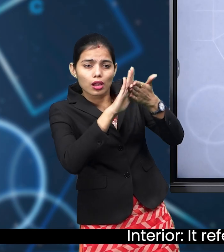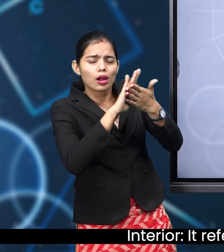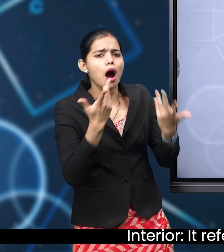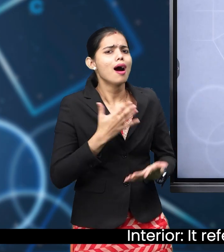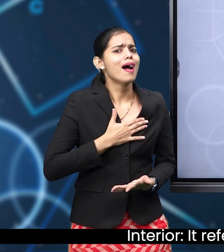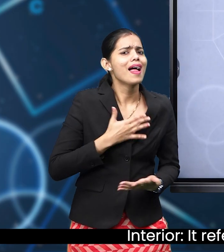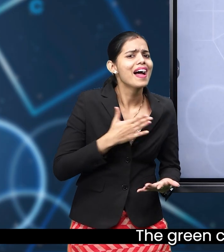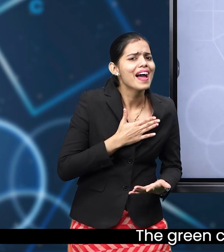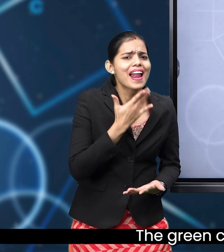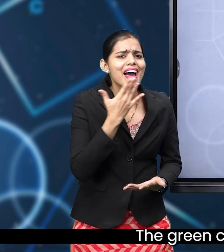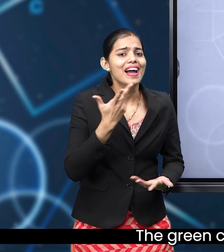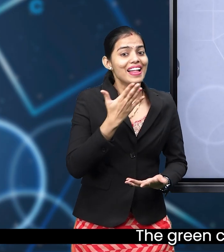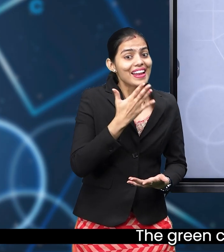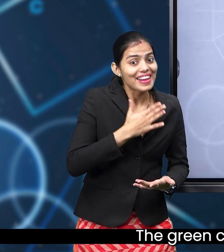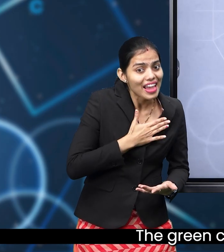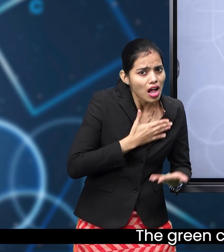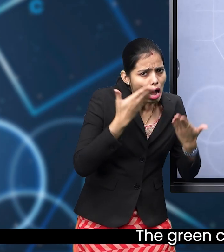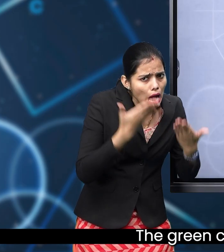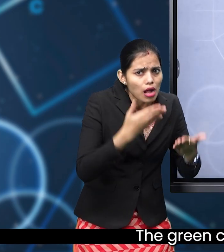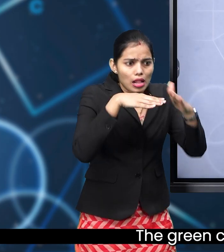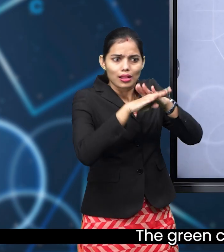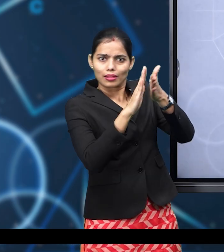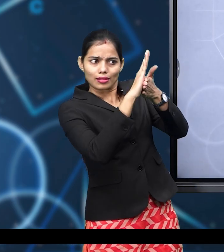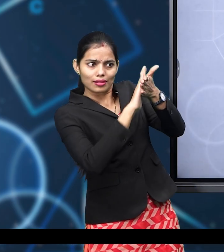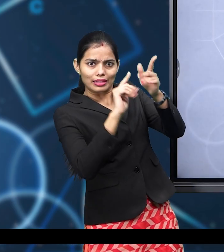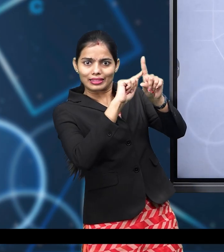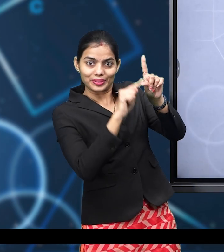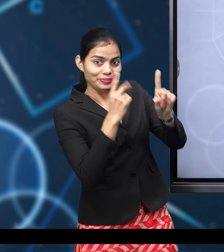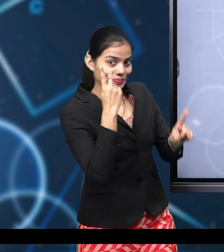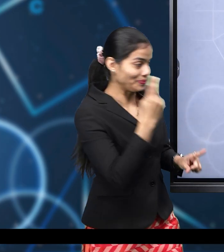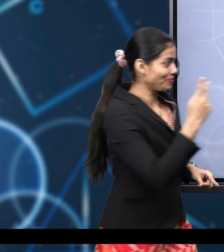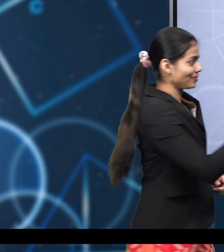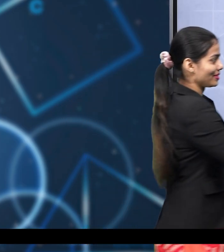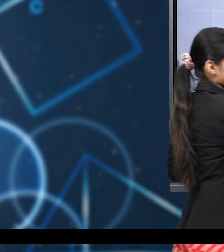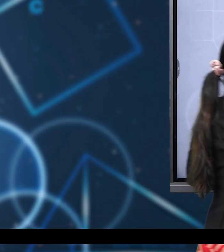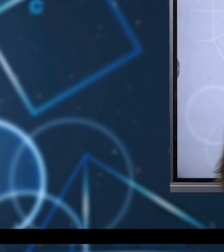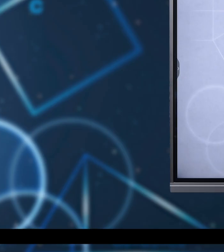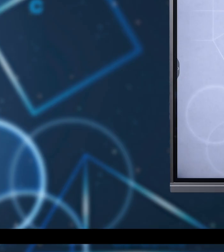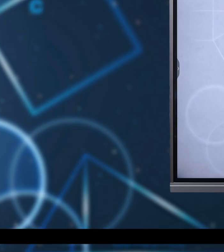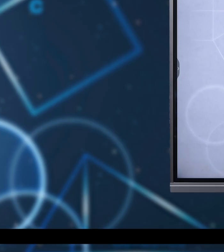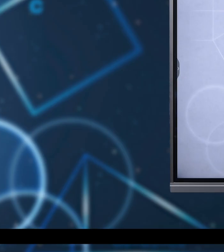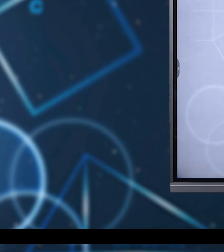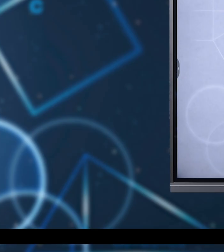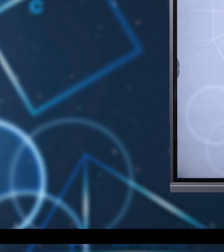area. The green colored area is the interior of the angle.